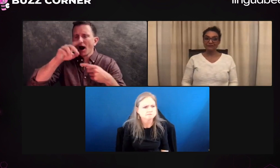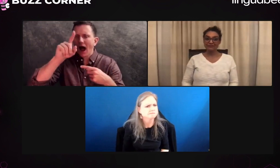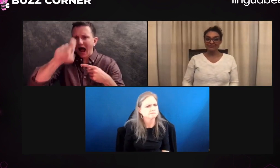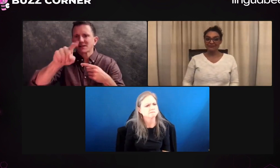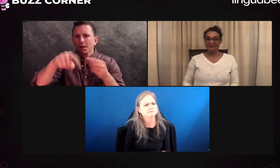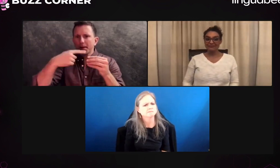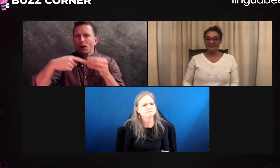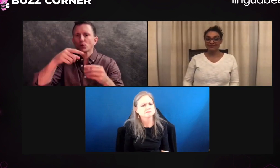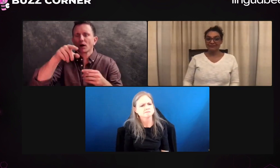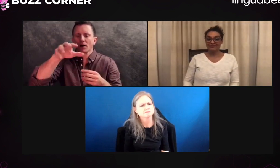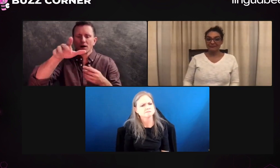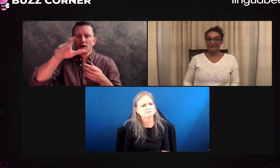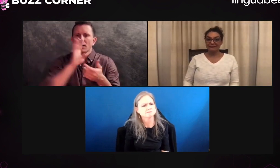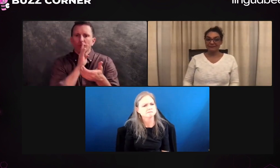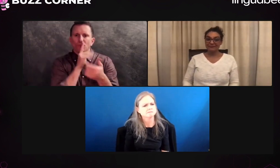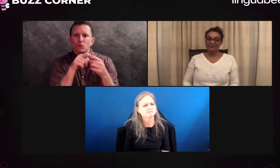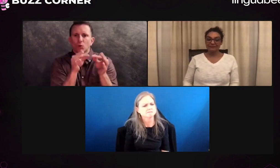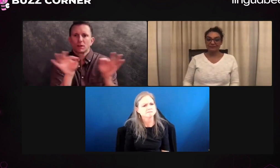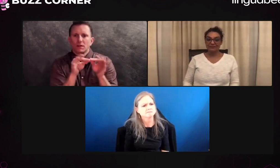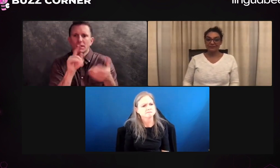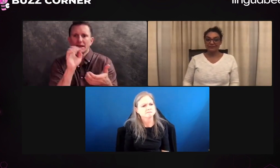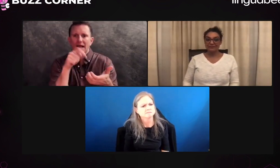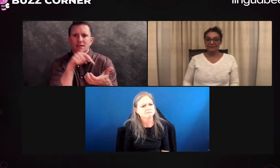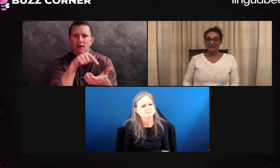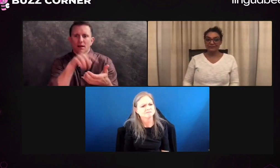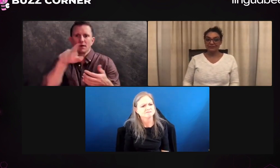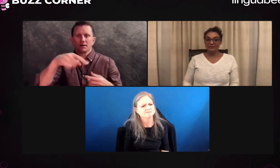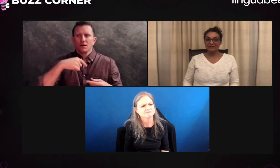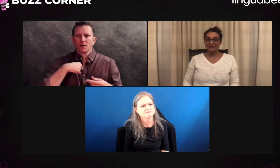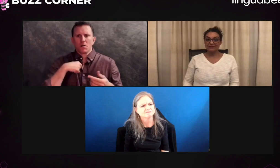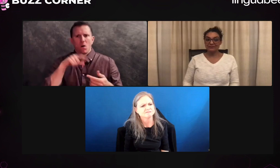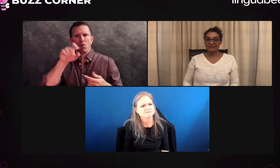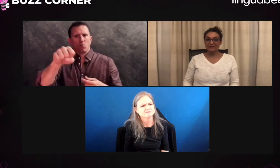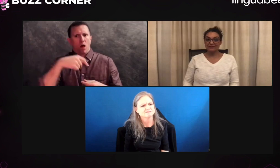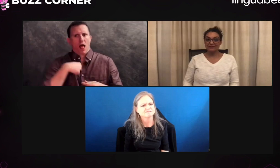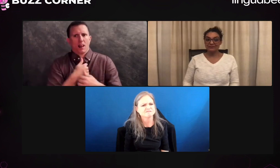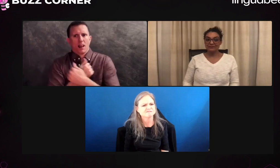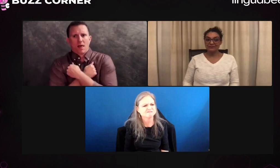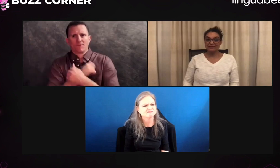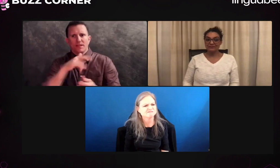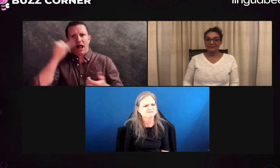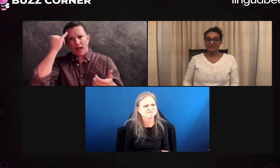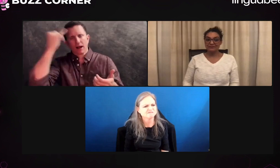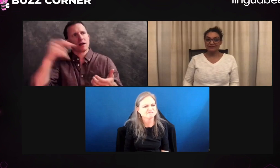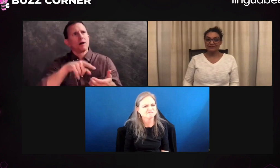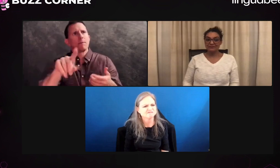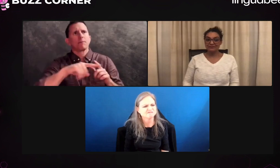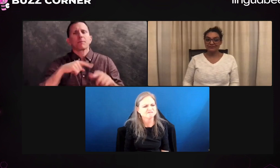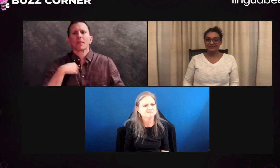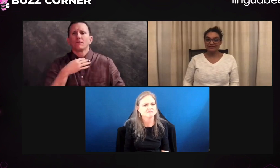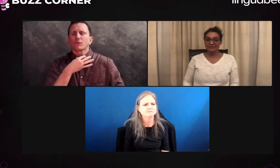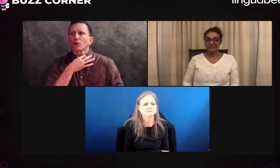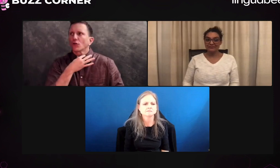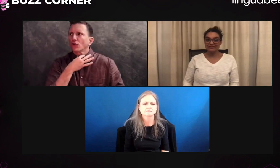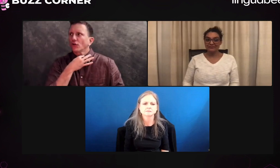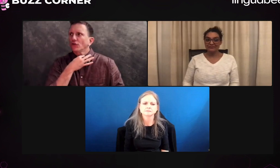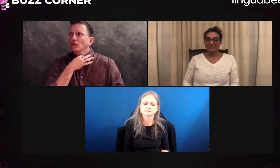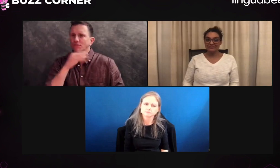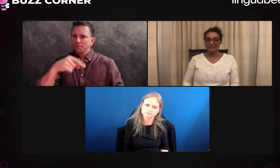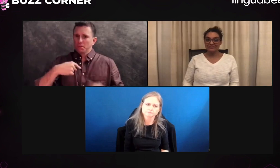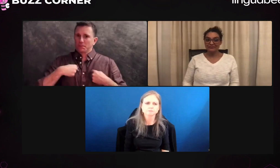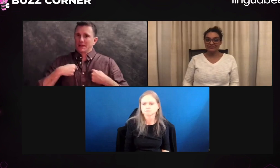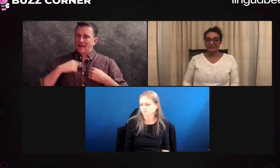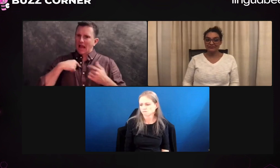these choices all the time. Lucky. I wanted to go back and talk about that live transcription app. I really love